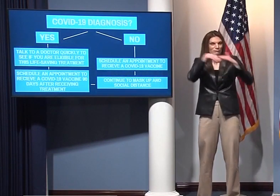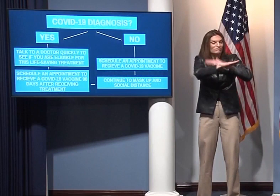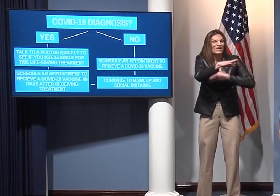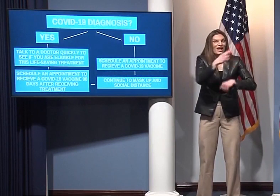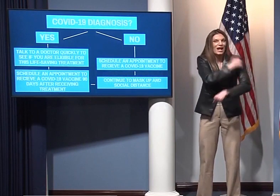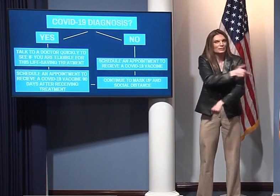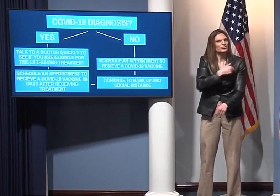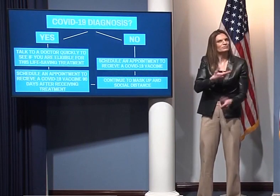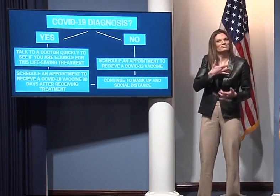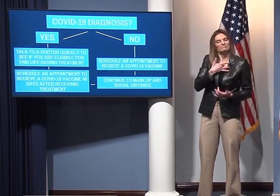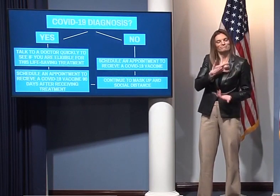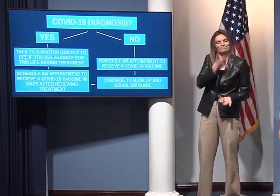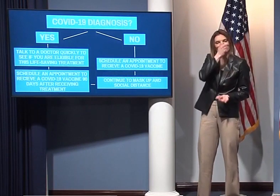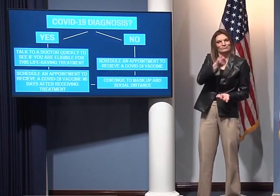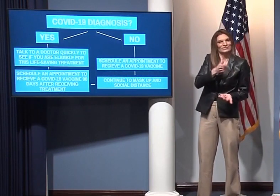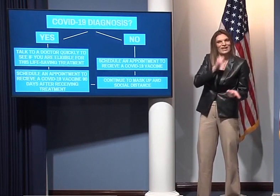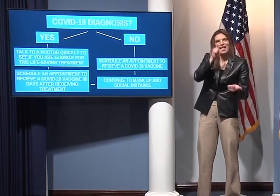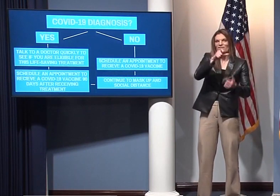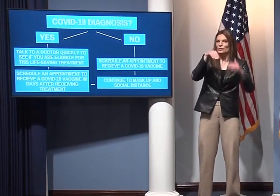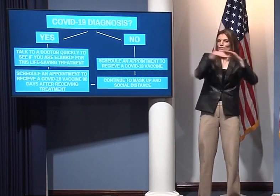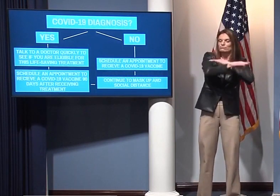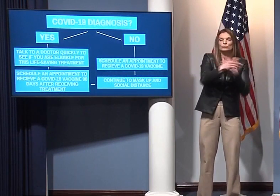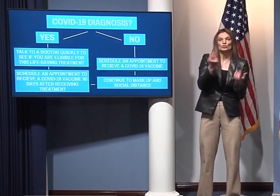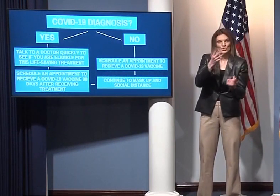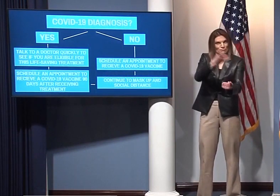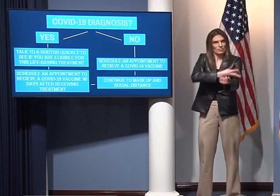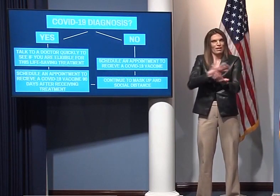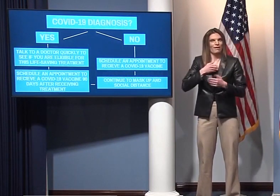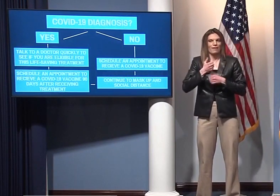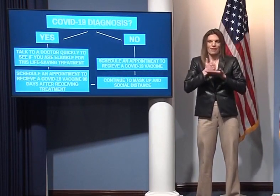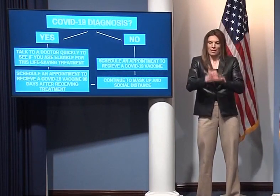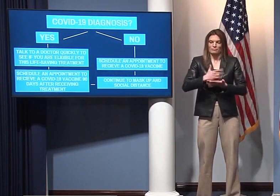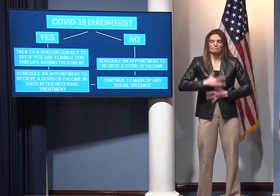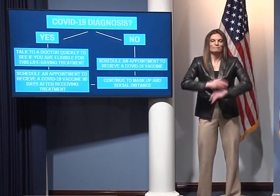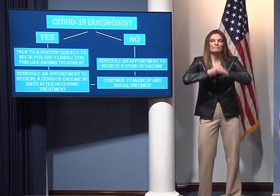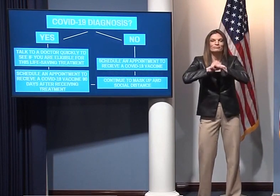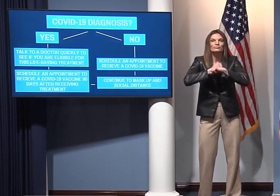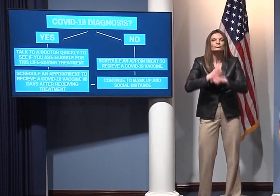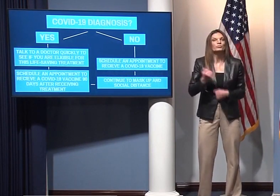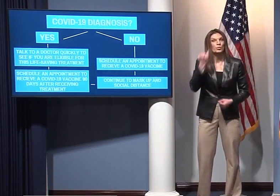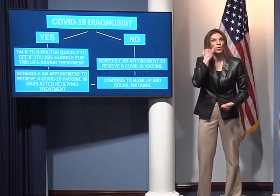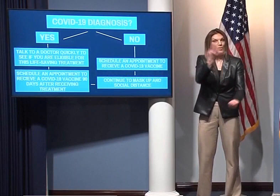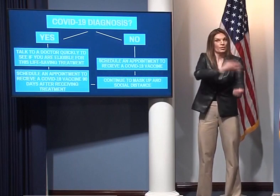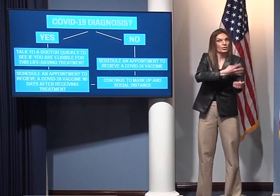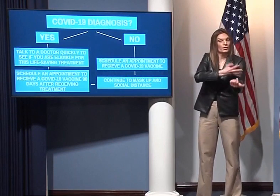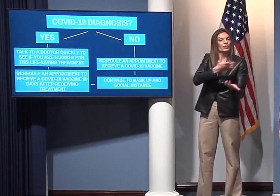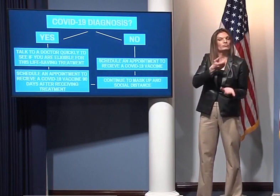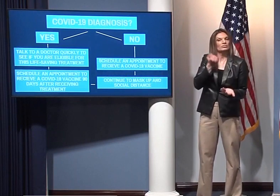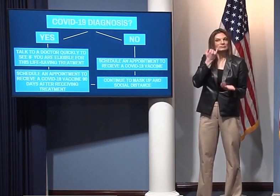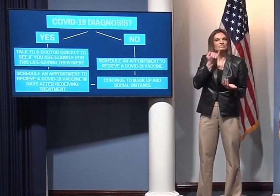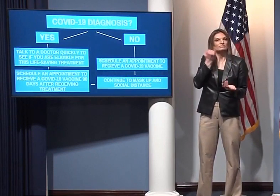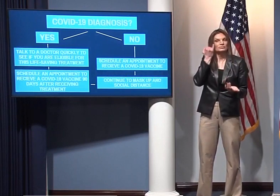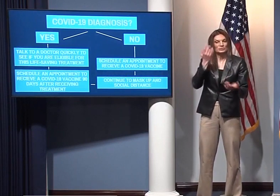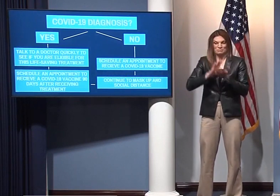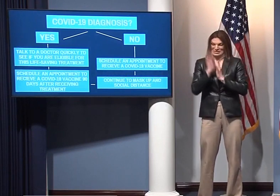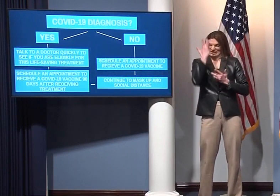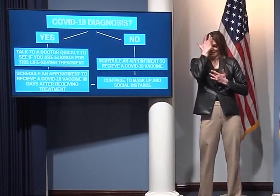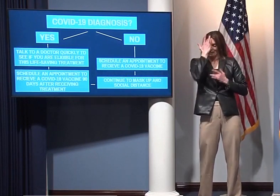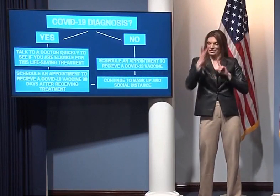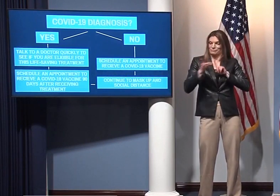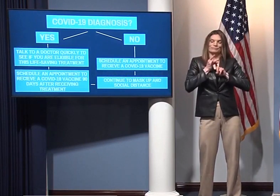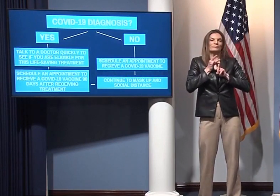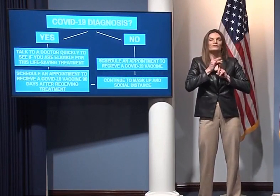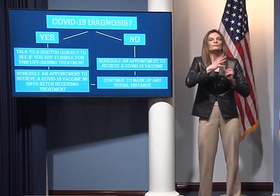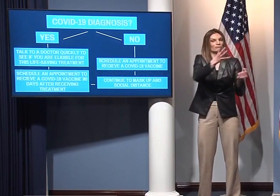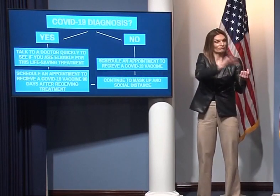of symptomatic infection, meaning they could stop you from spreading COVID too. Approximately 30% of Michiganders we're